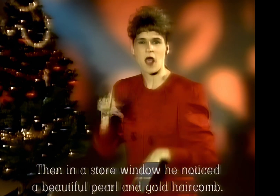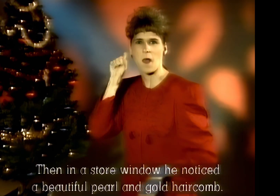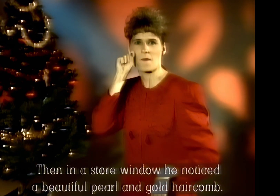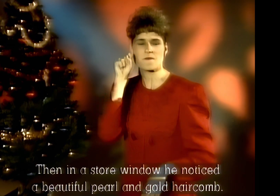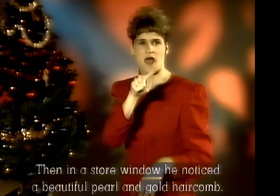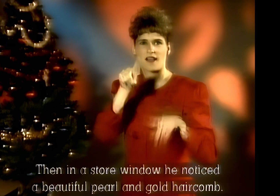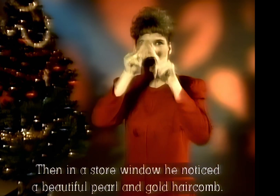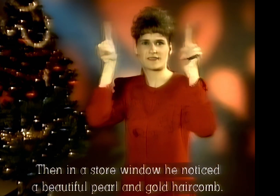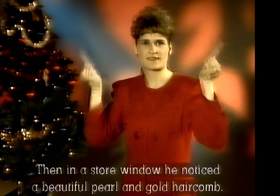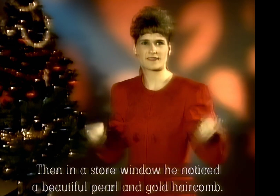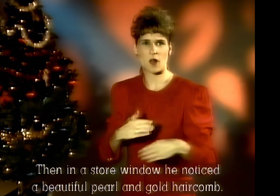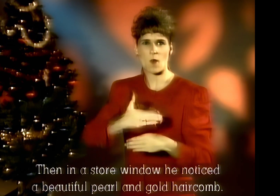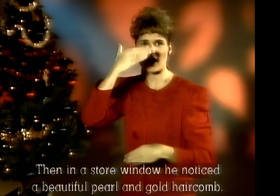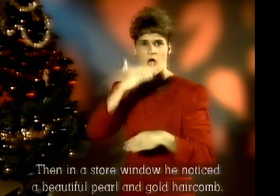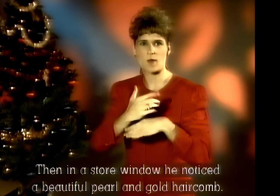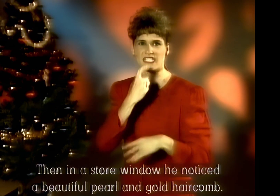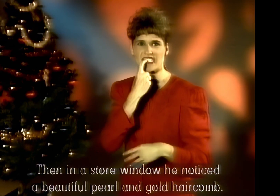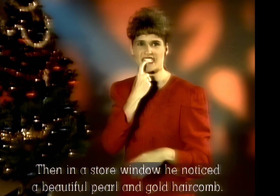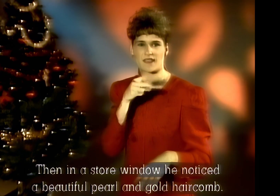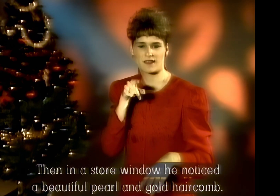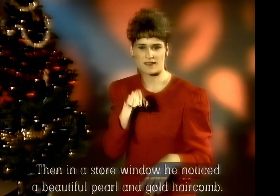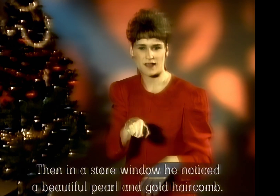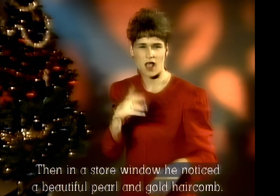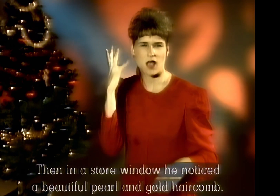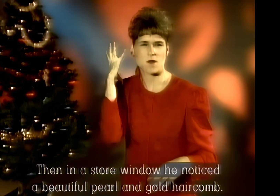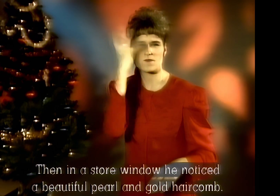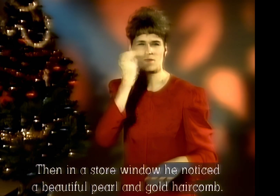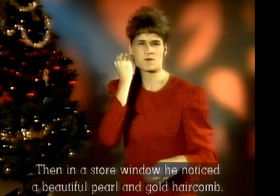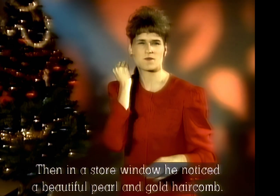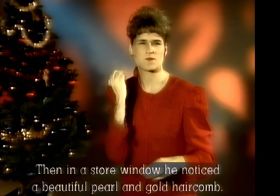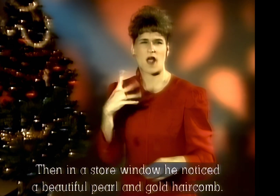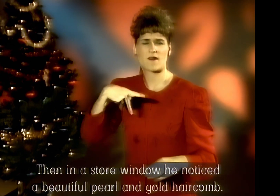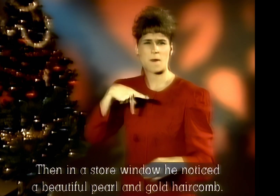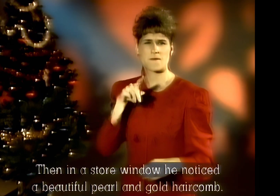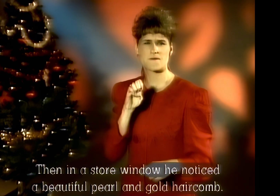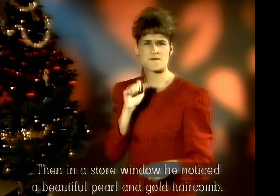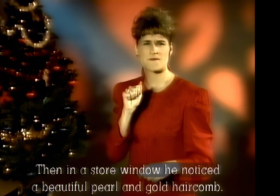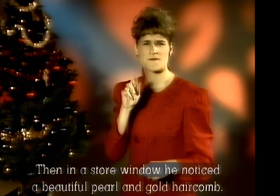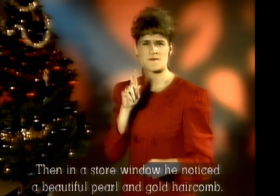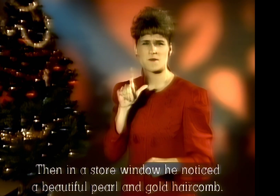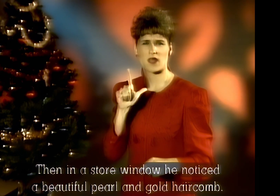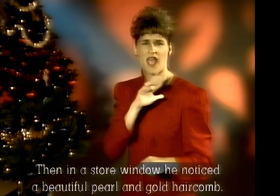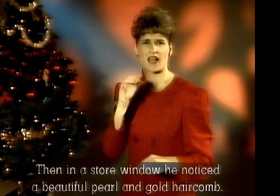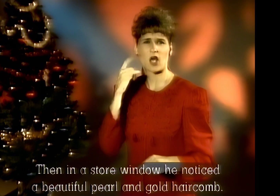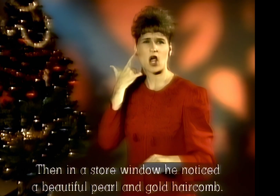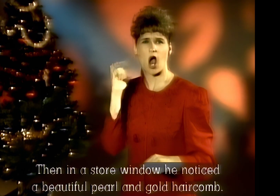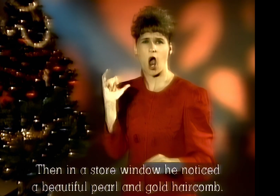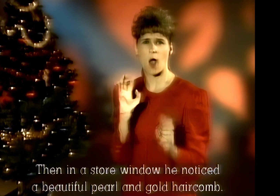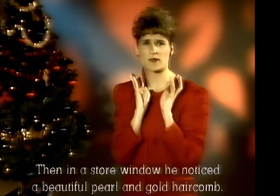heart, he sold his watch. As he was walking through town, he noticed in a store window a beautiful